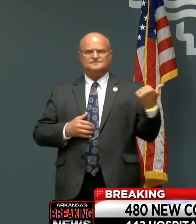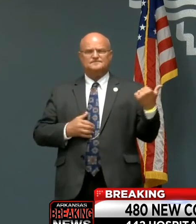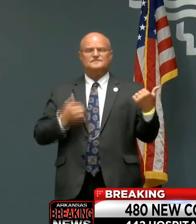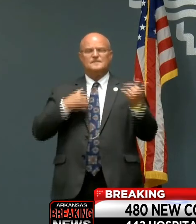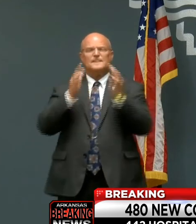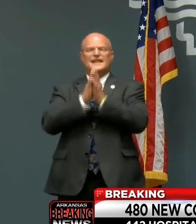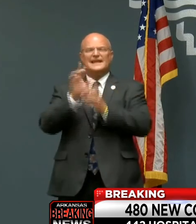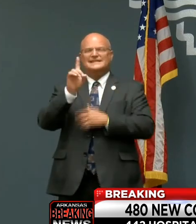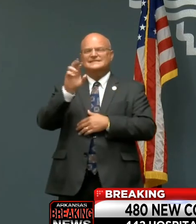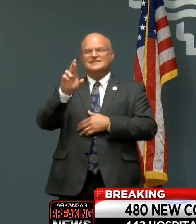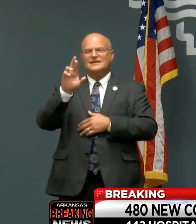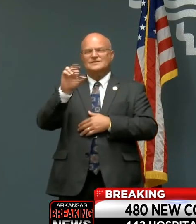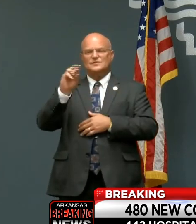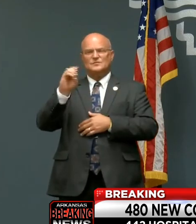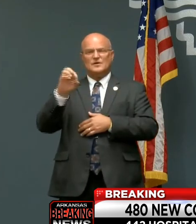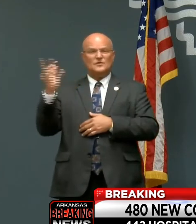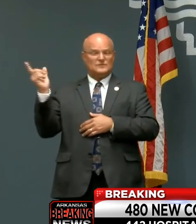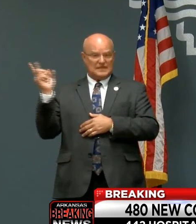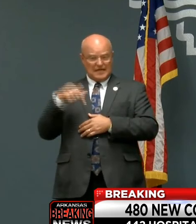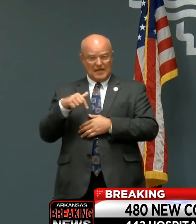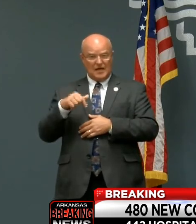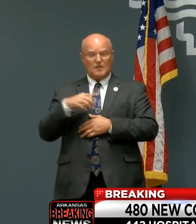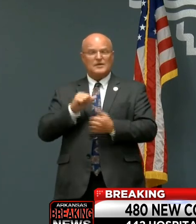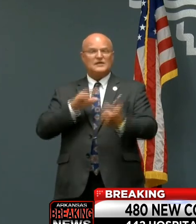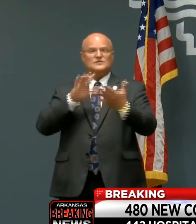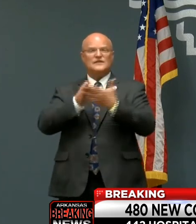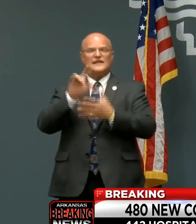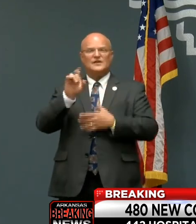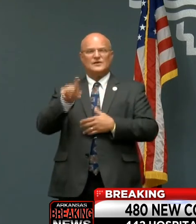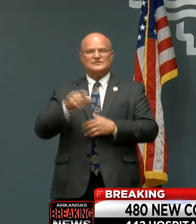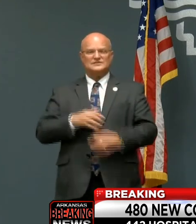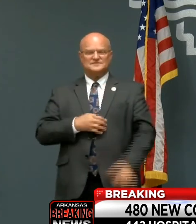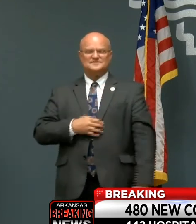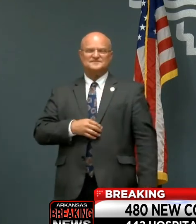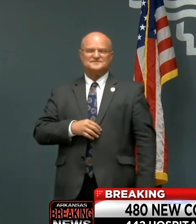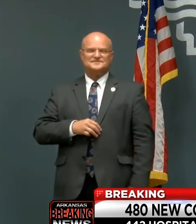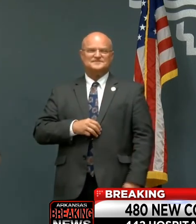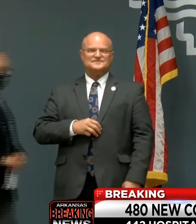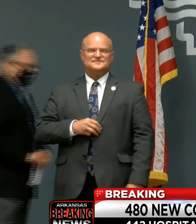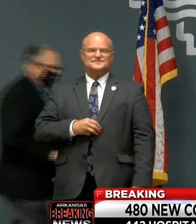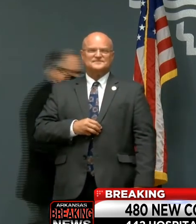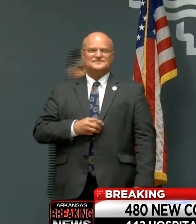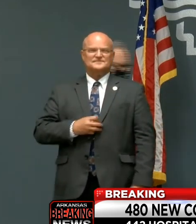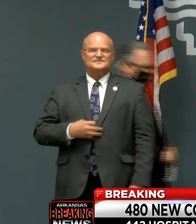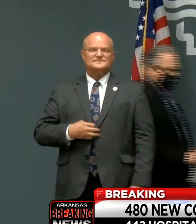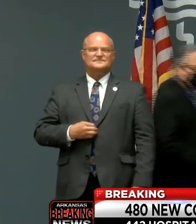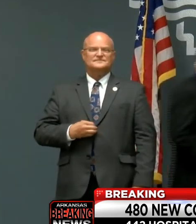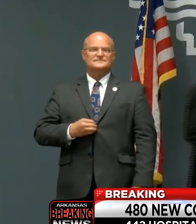ask Dr. Romero to come and to address that question.